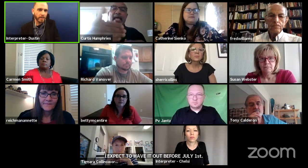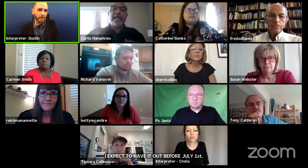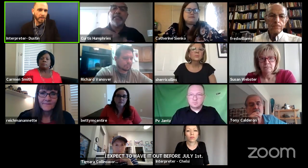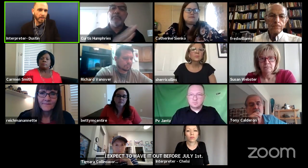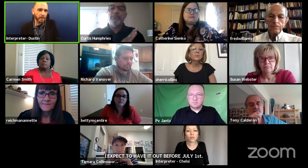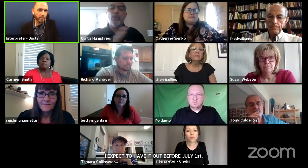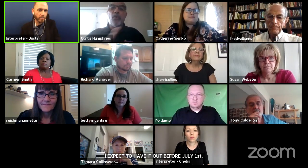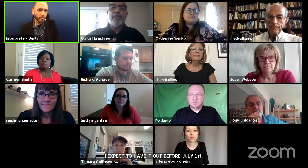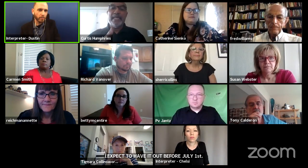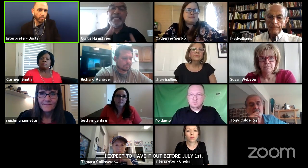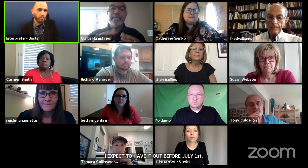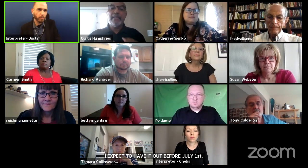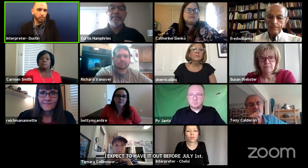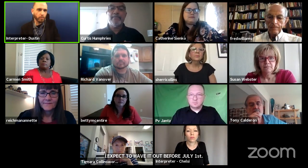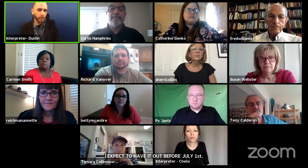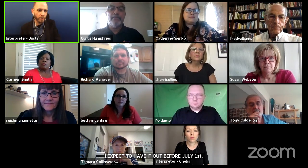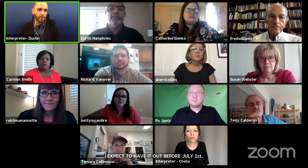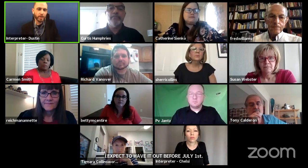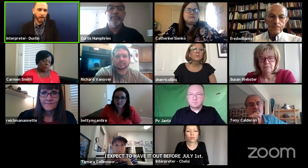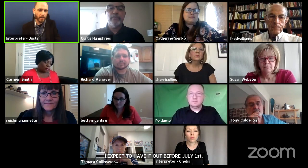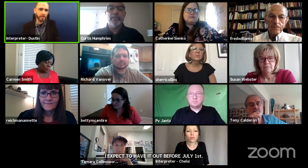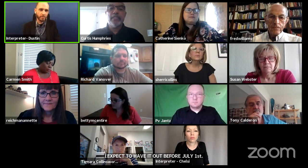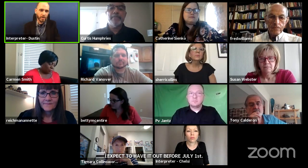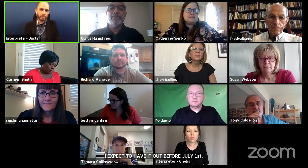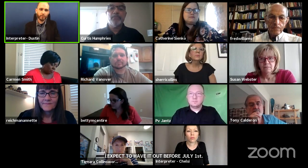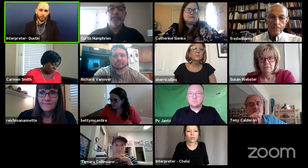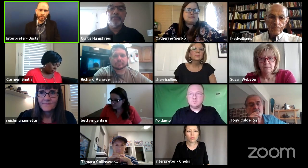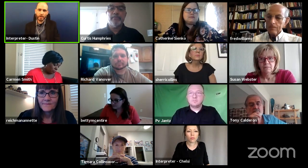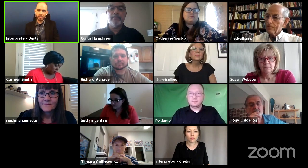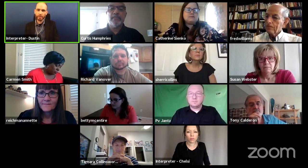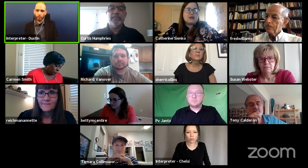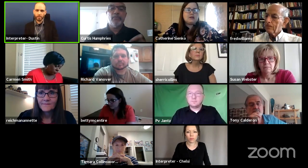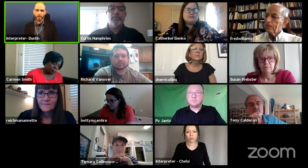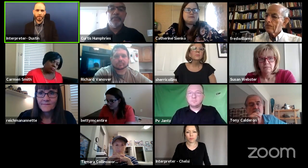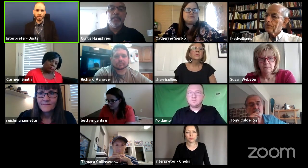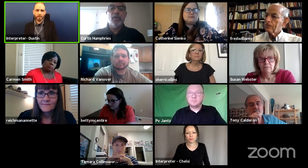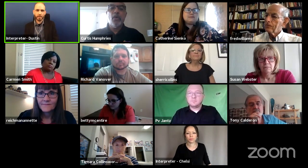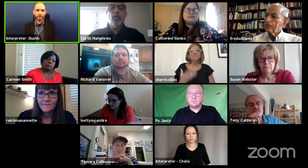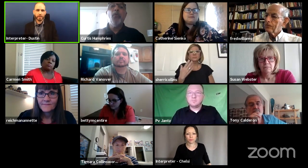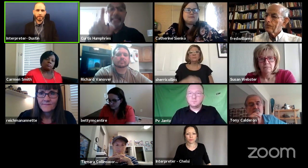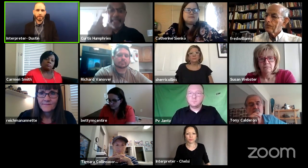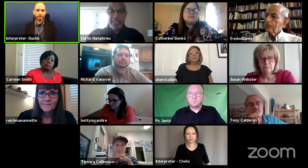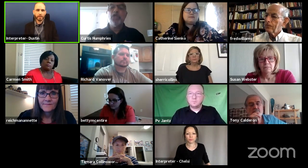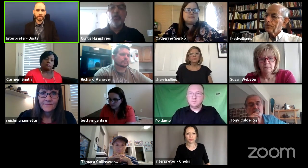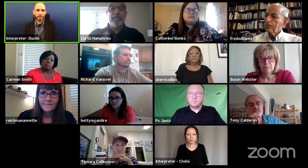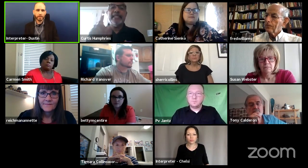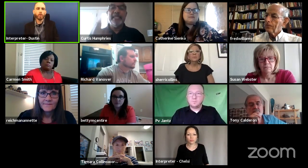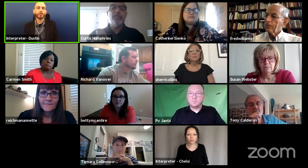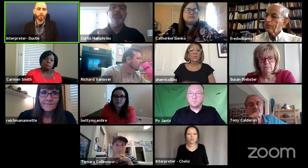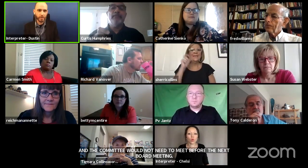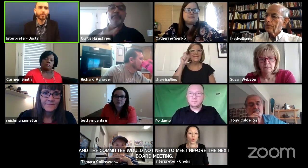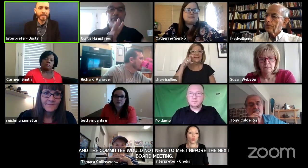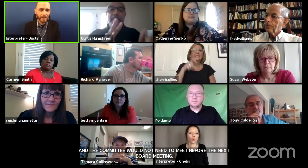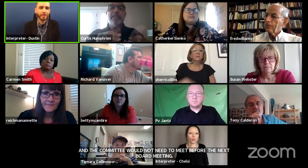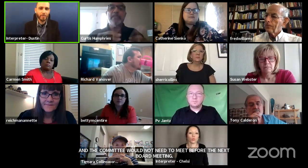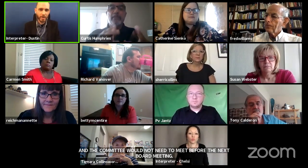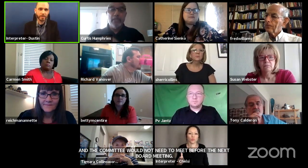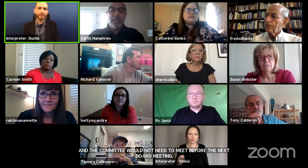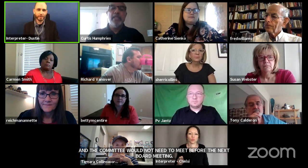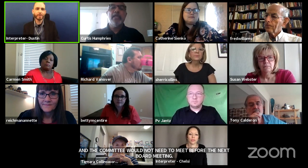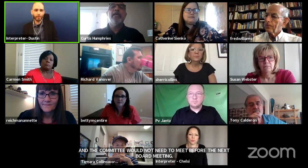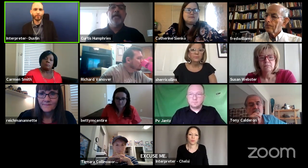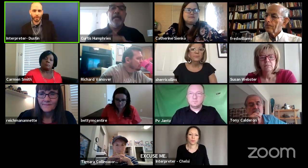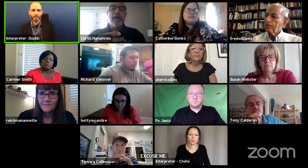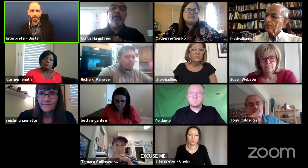And the committee would not need to meet before the next board meeting. Oh, excuse me, they will need to